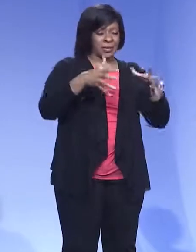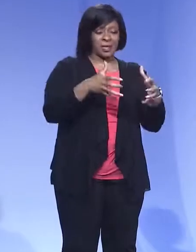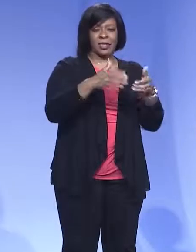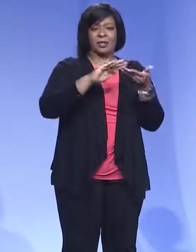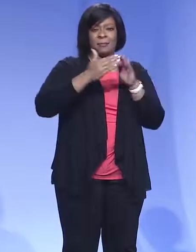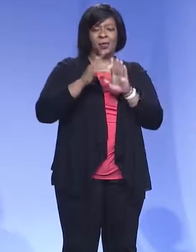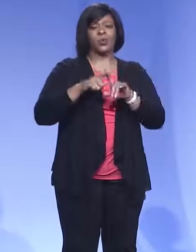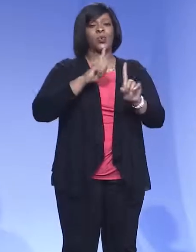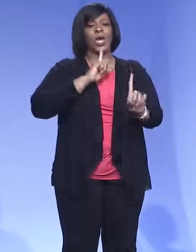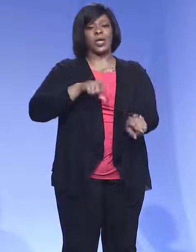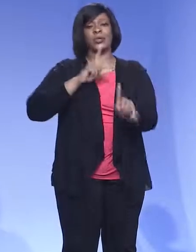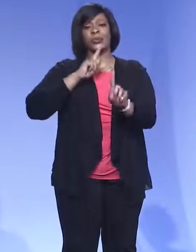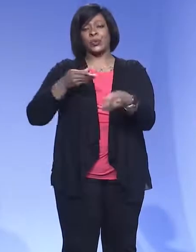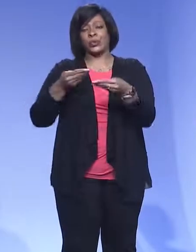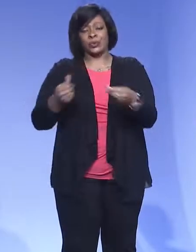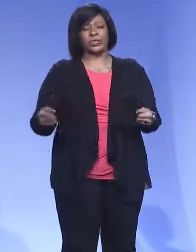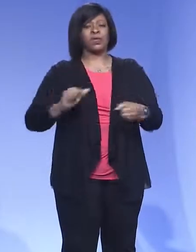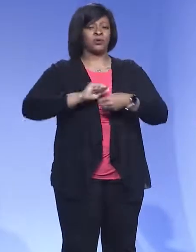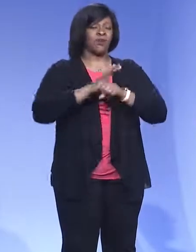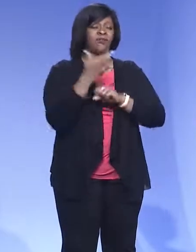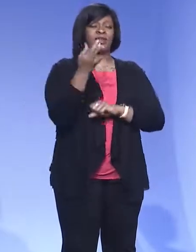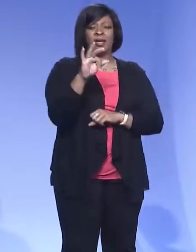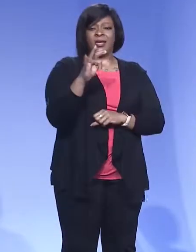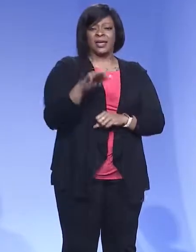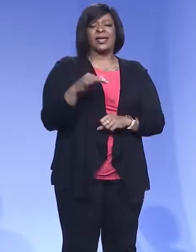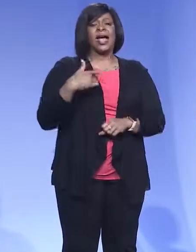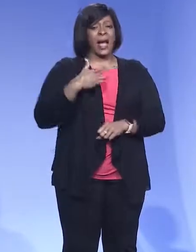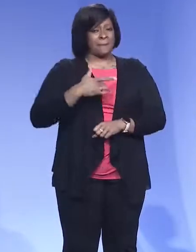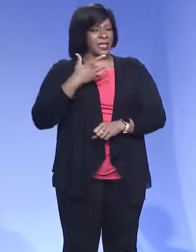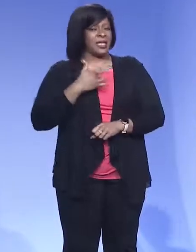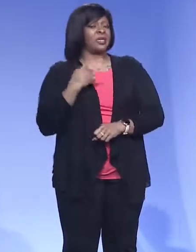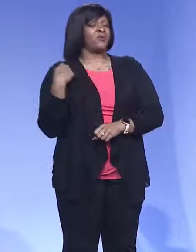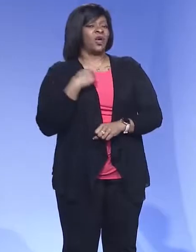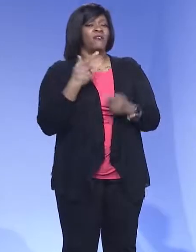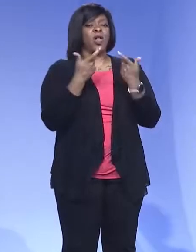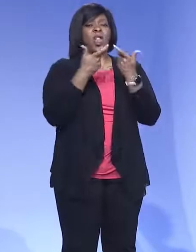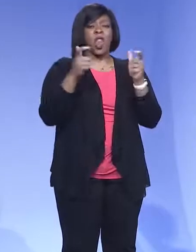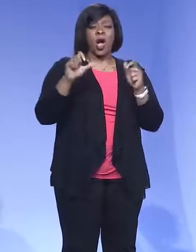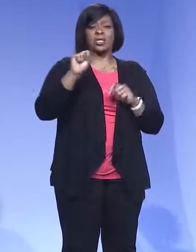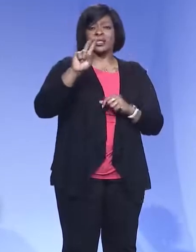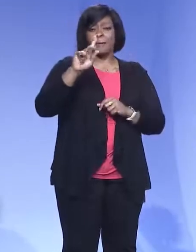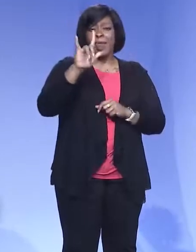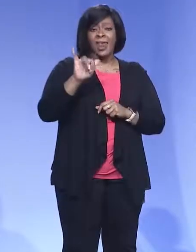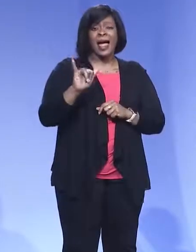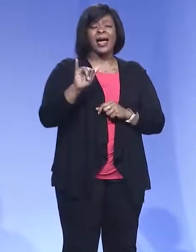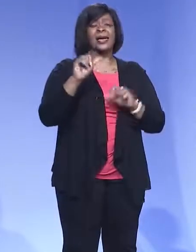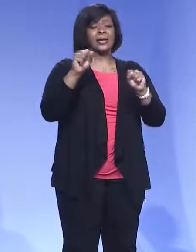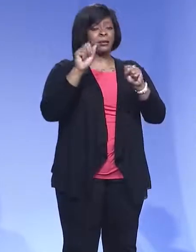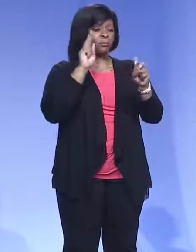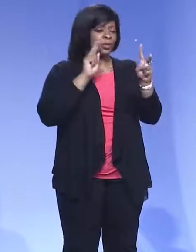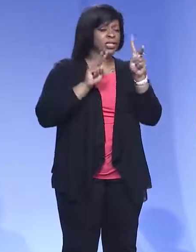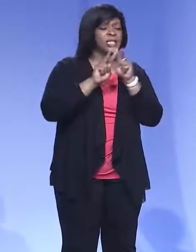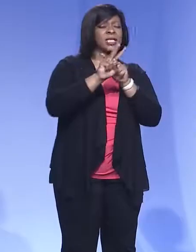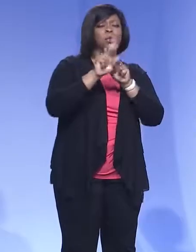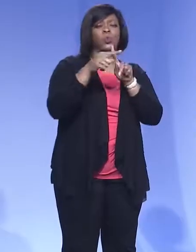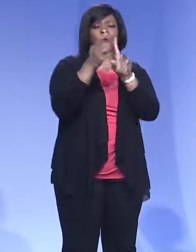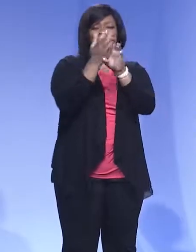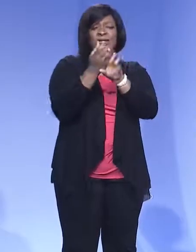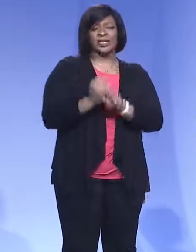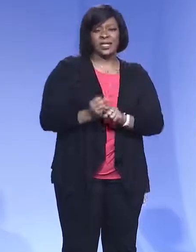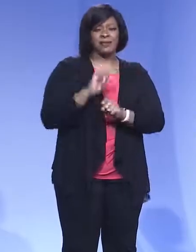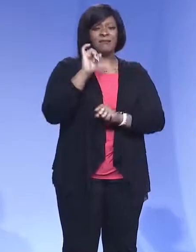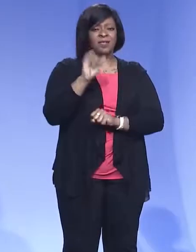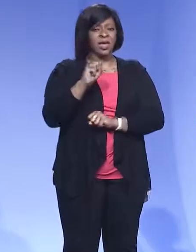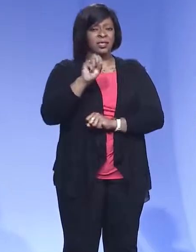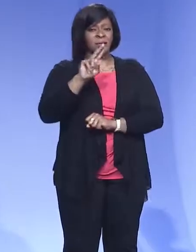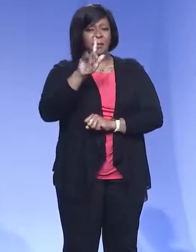to address COVID-19, and I believe if we had a larger supply and could predict that supply, as